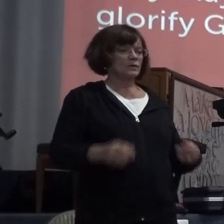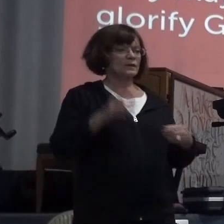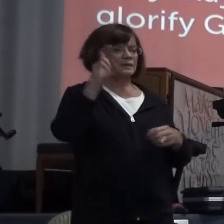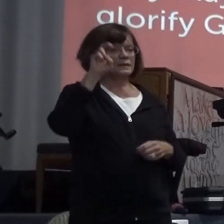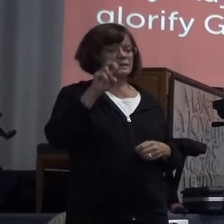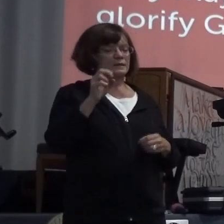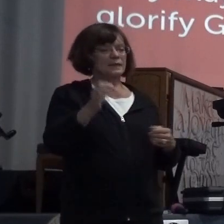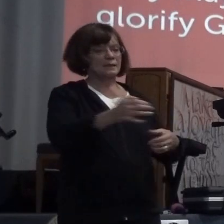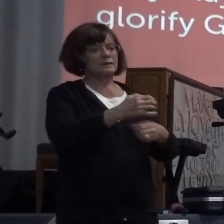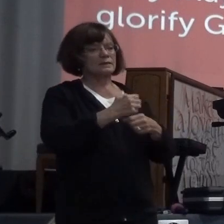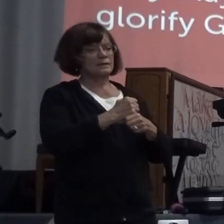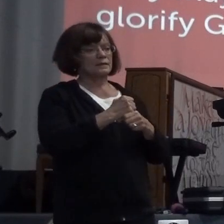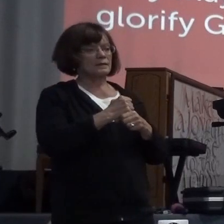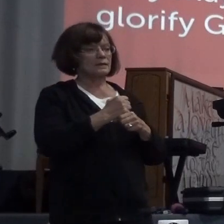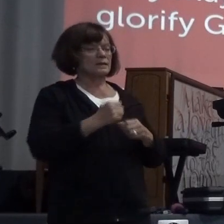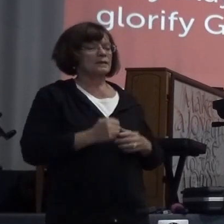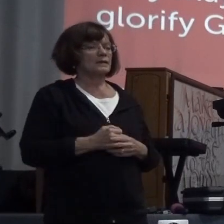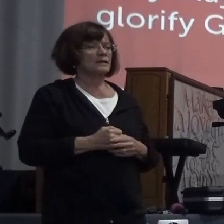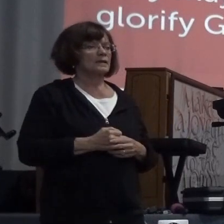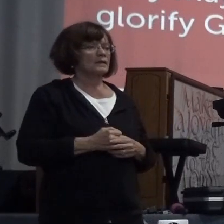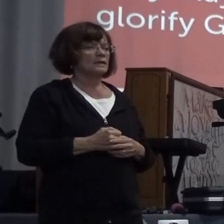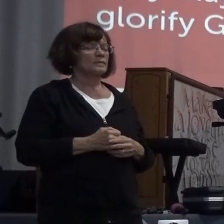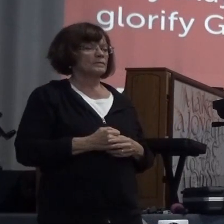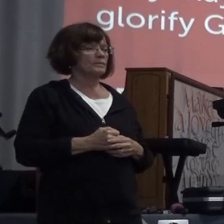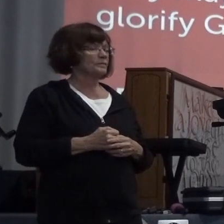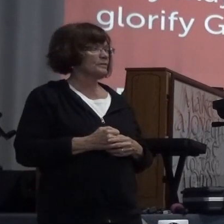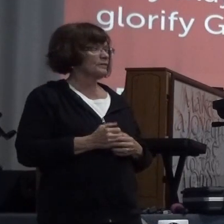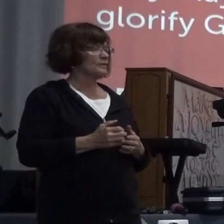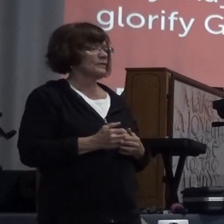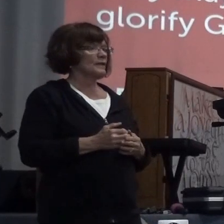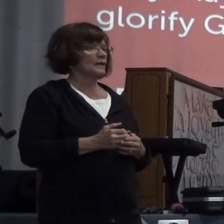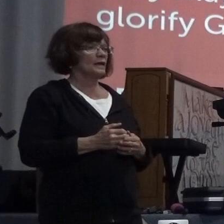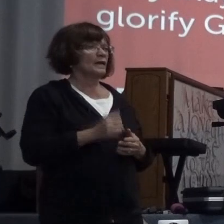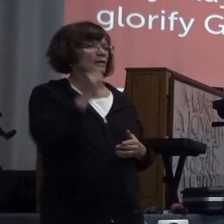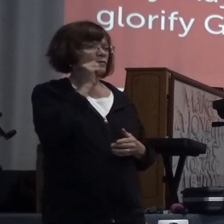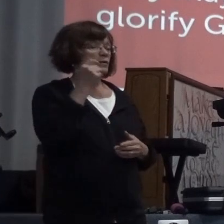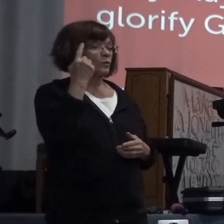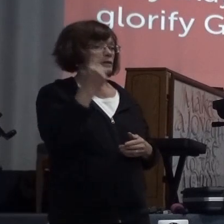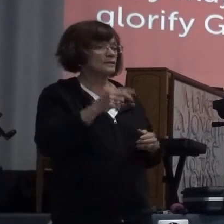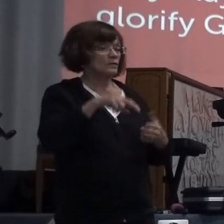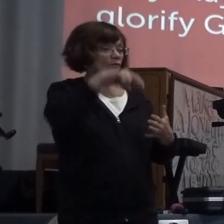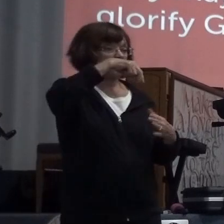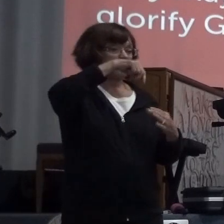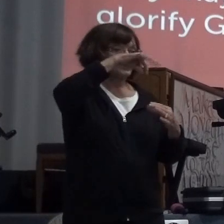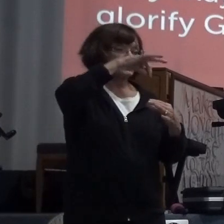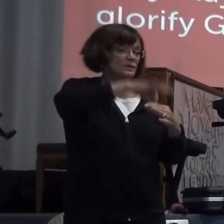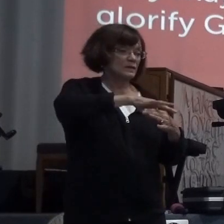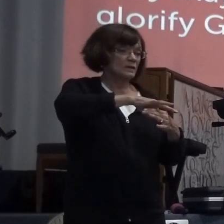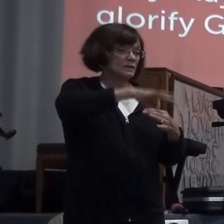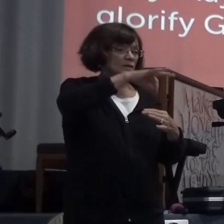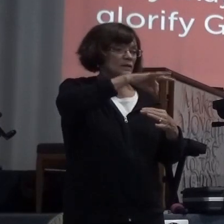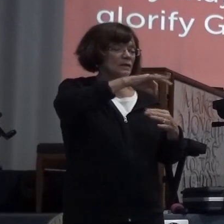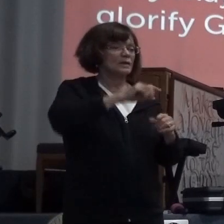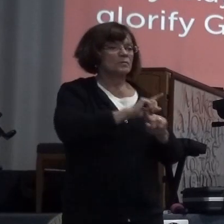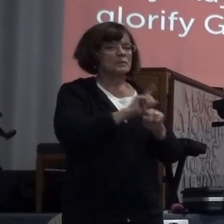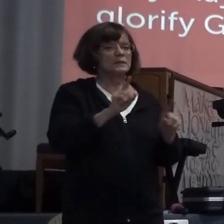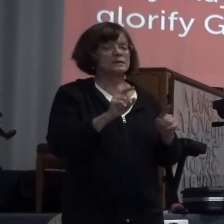polls and make sure everybody's voting. You know, and that's not a bad thing to do, but it should not be our